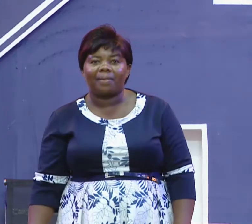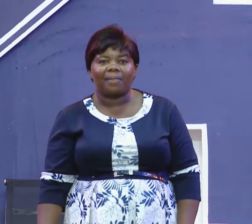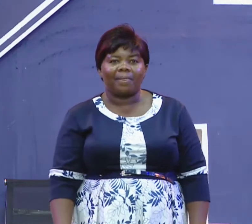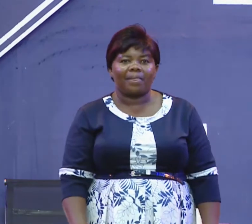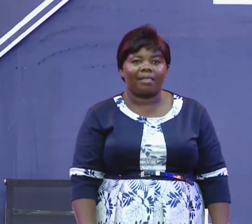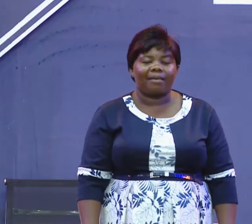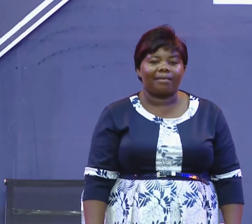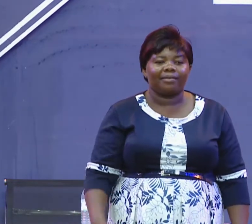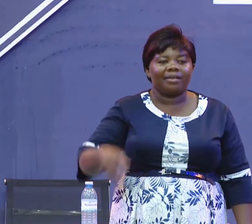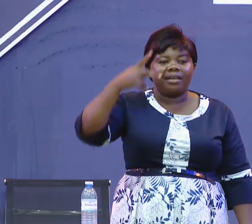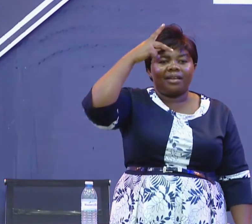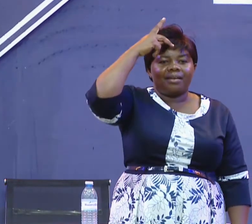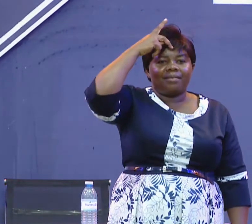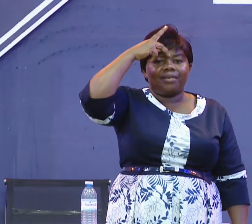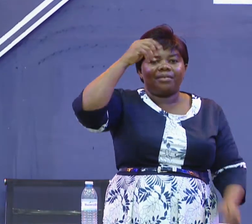Essula ya 12